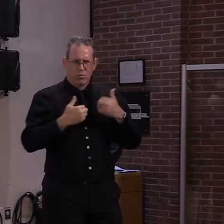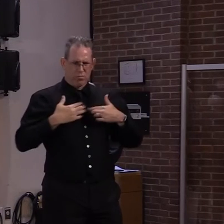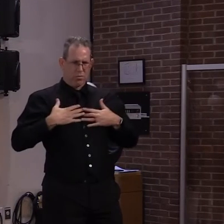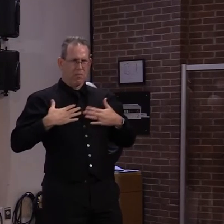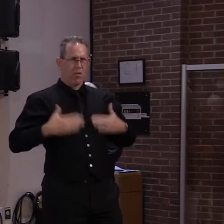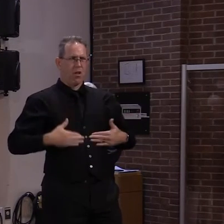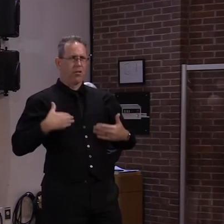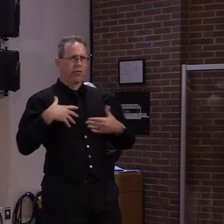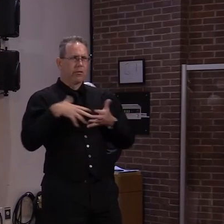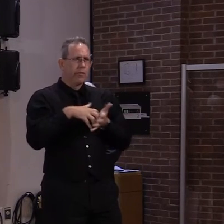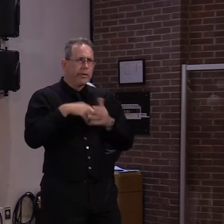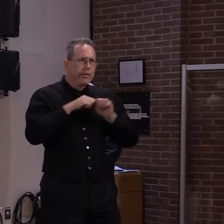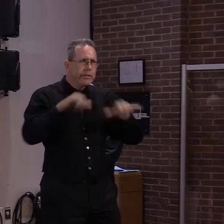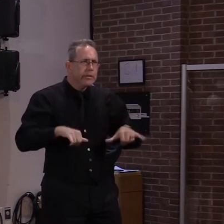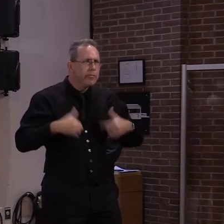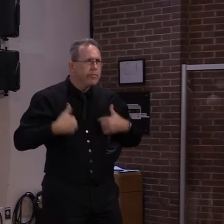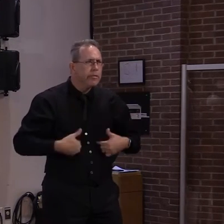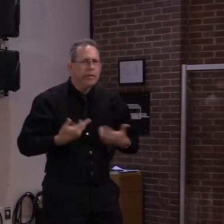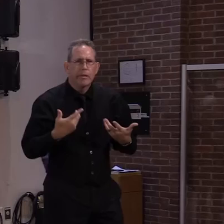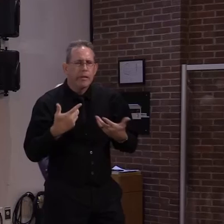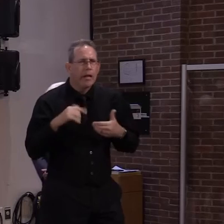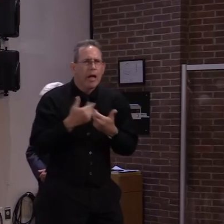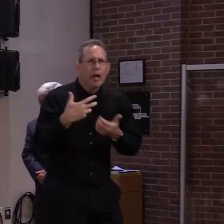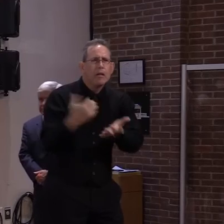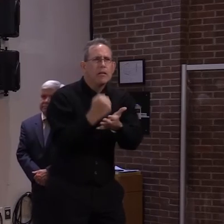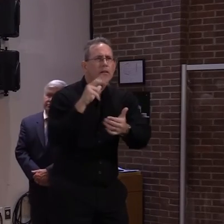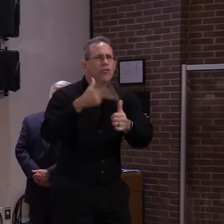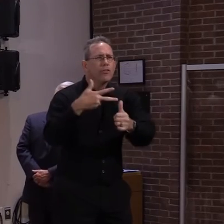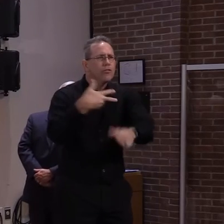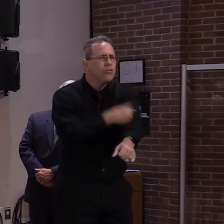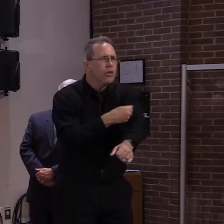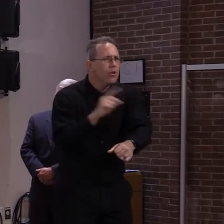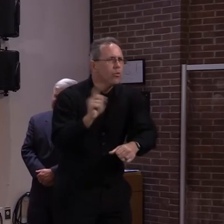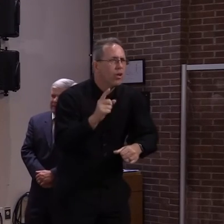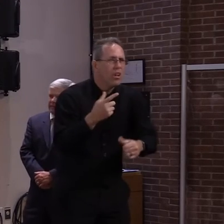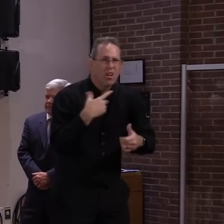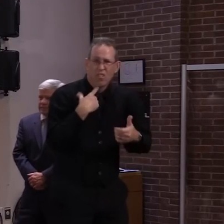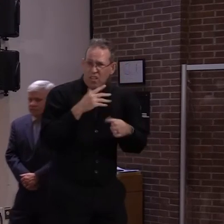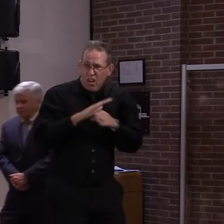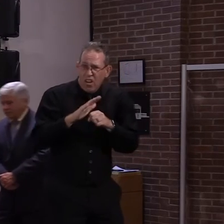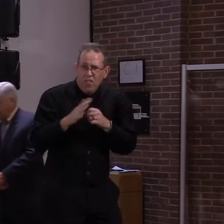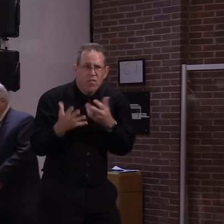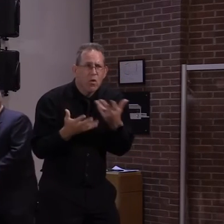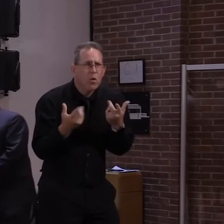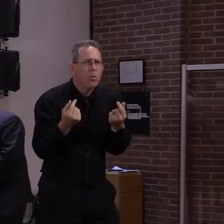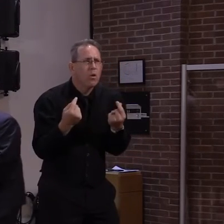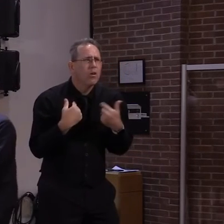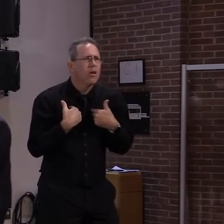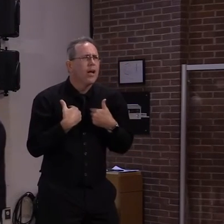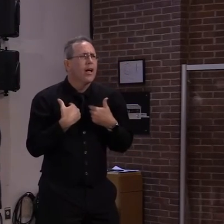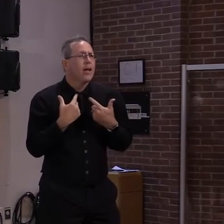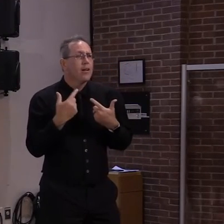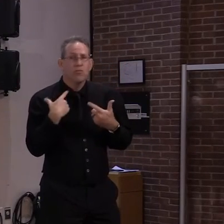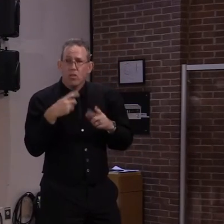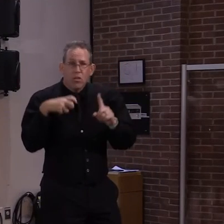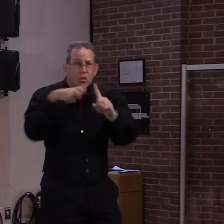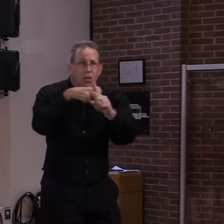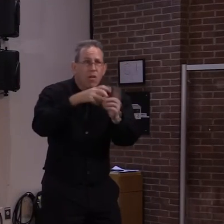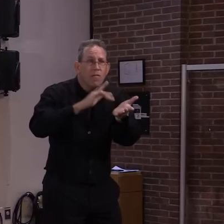requiring something beyond just that? Do you have any idea of what that might be and what these patients should be preparing